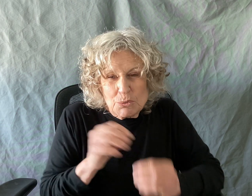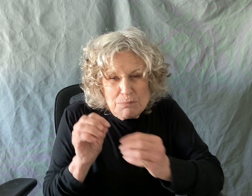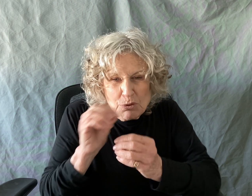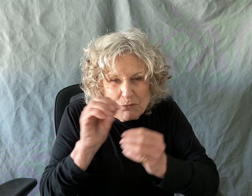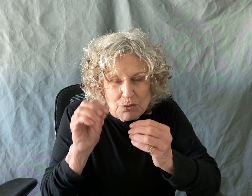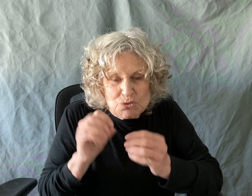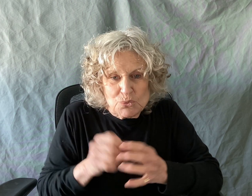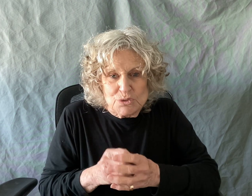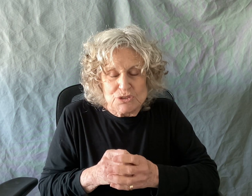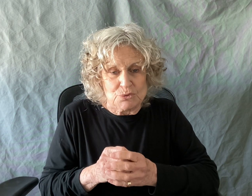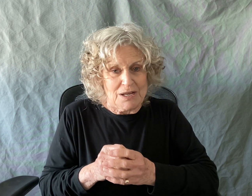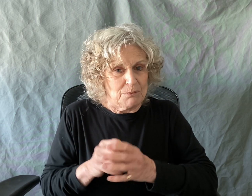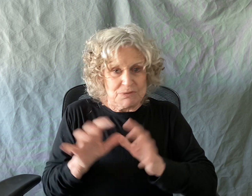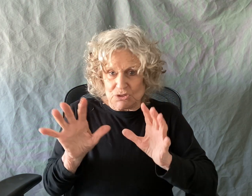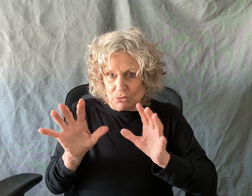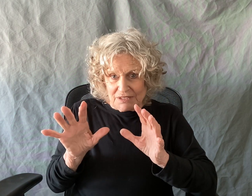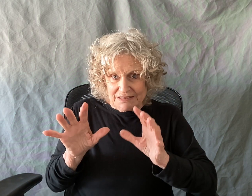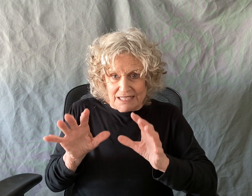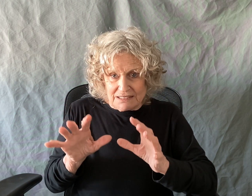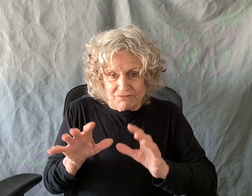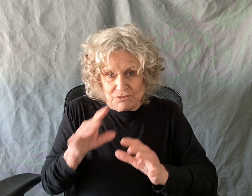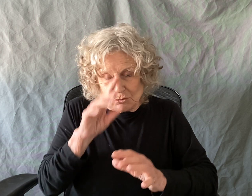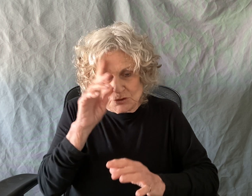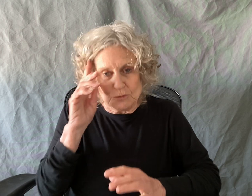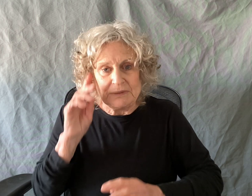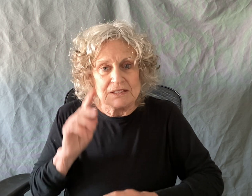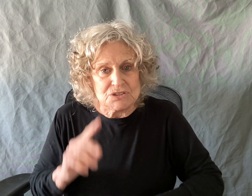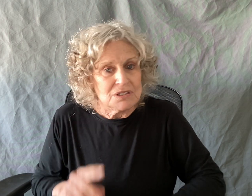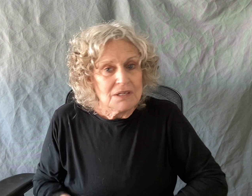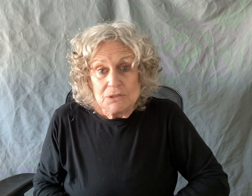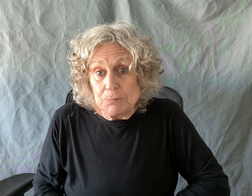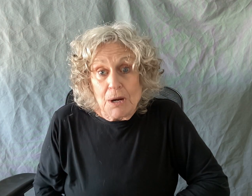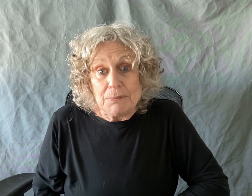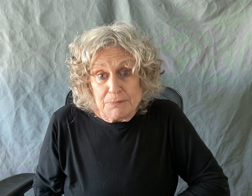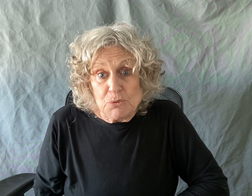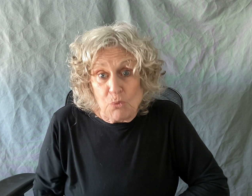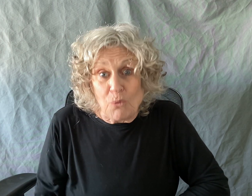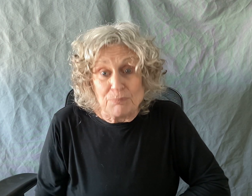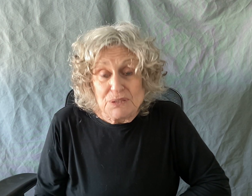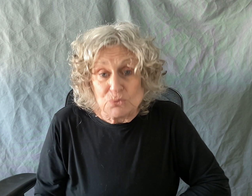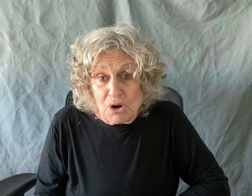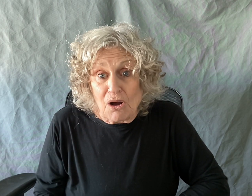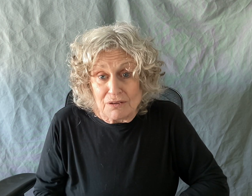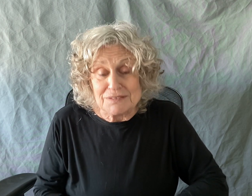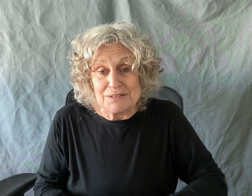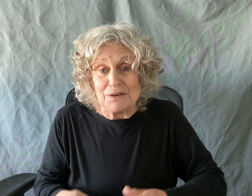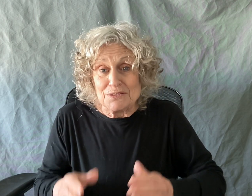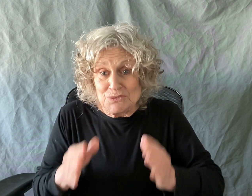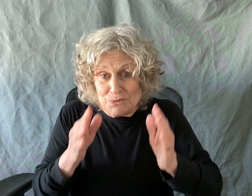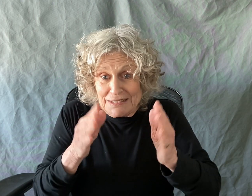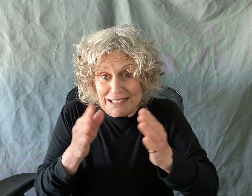we move those words around, but don't let that confuse you, because you probably won't be wrong as long as you get